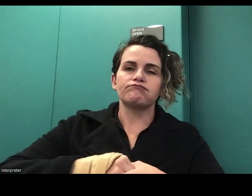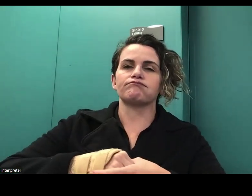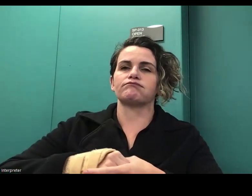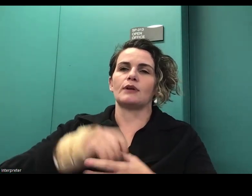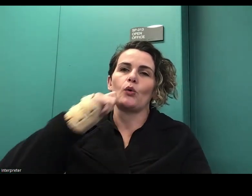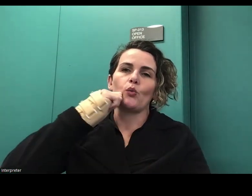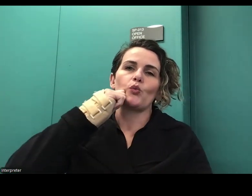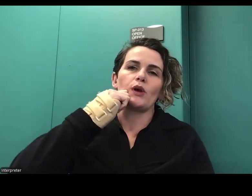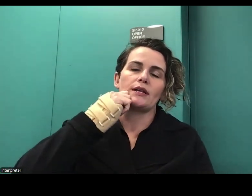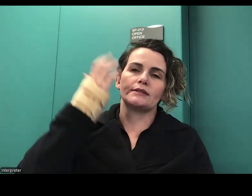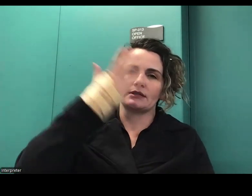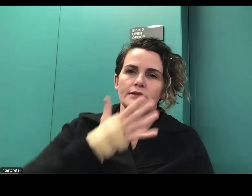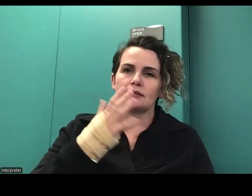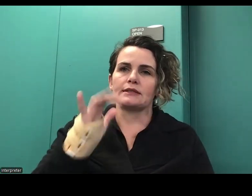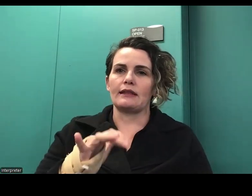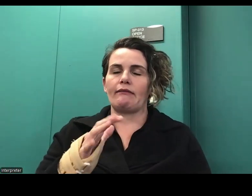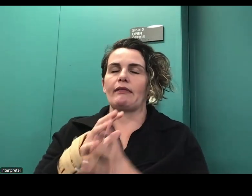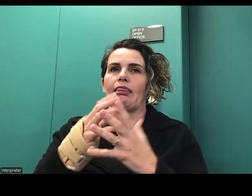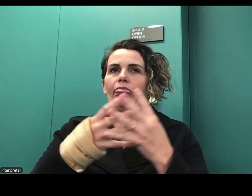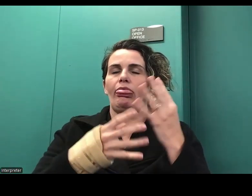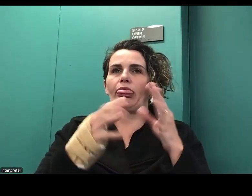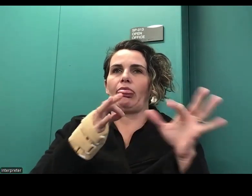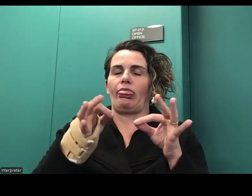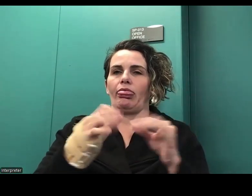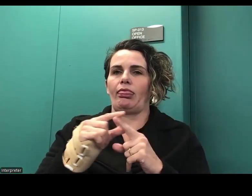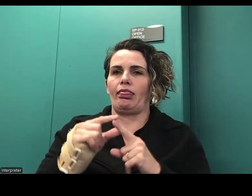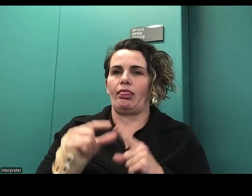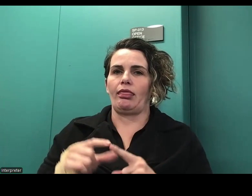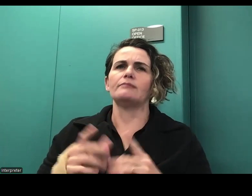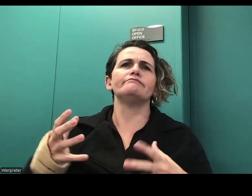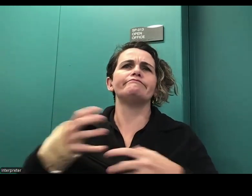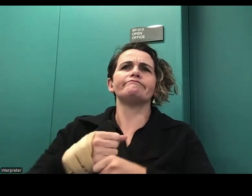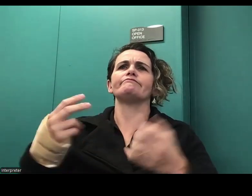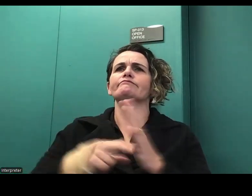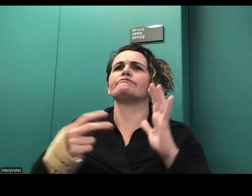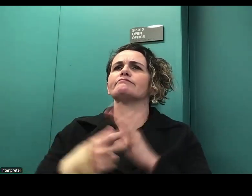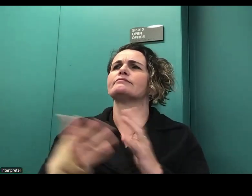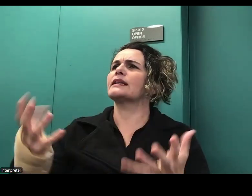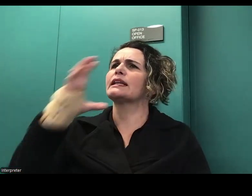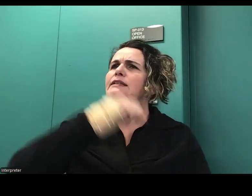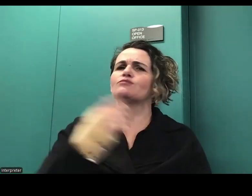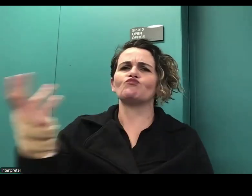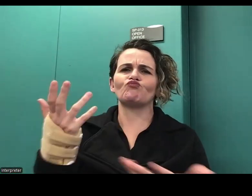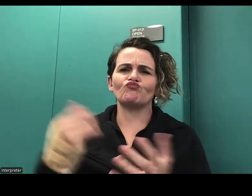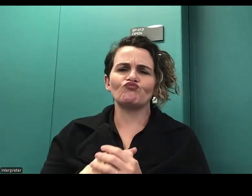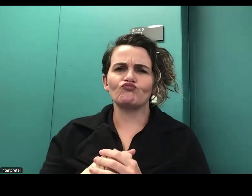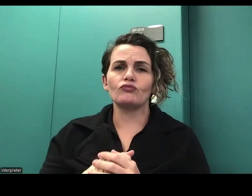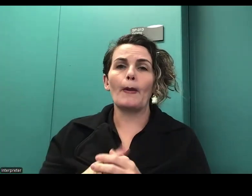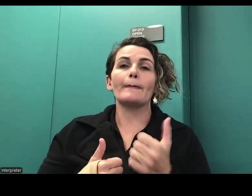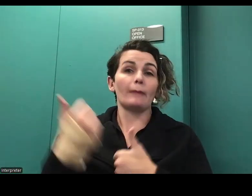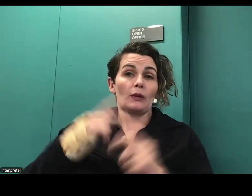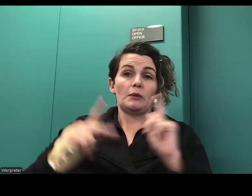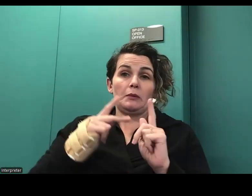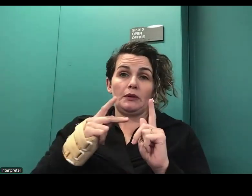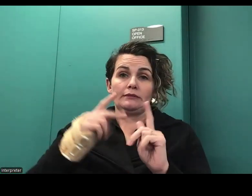or ethnic group. That's a mouthful. Anyone want to give a guess? Because most people